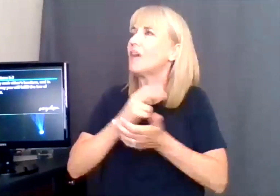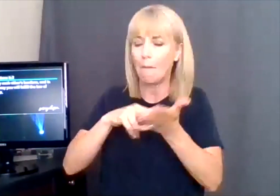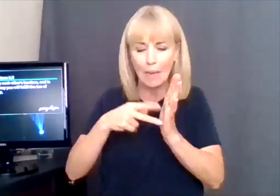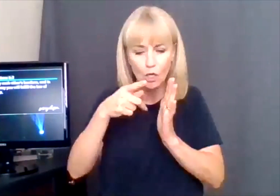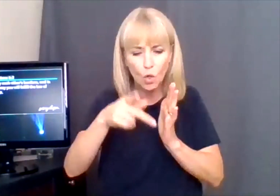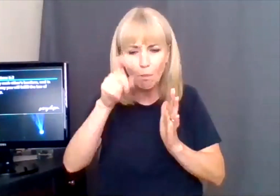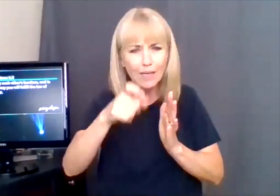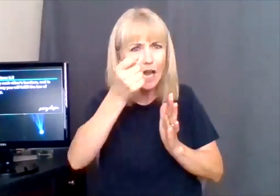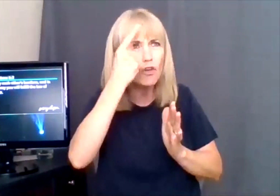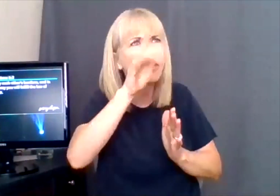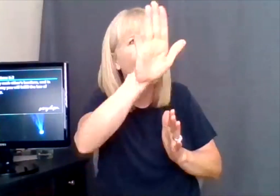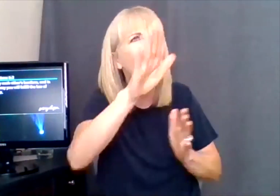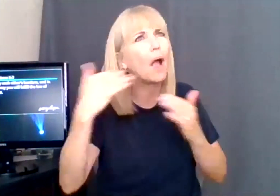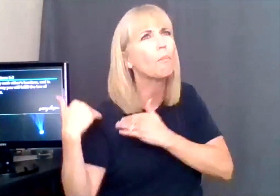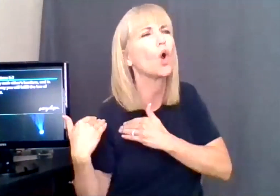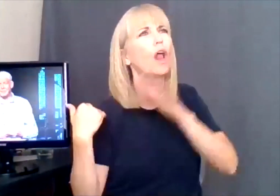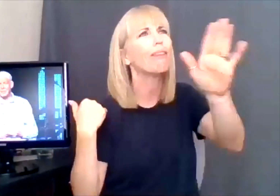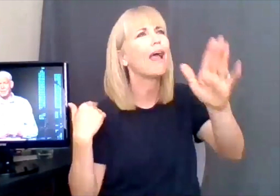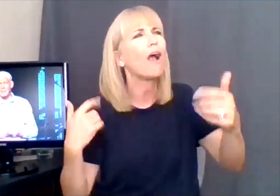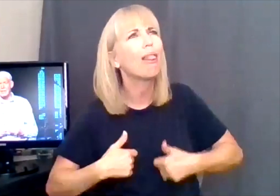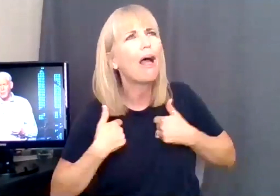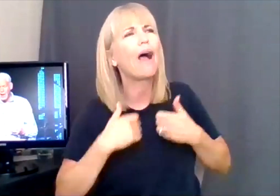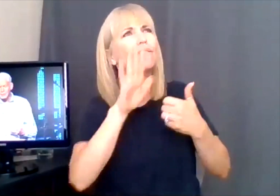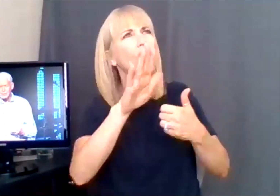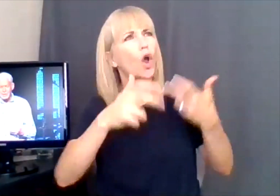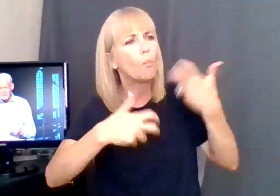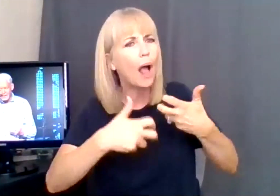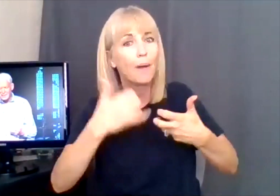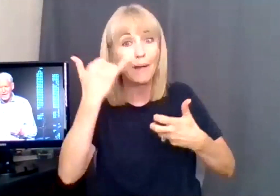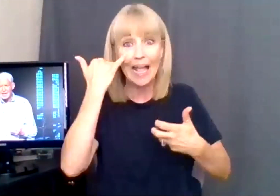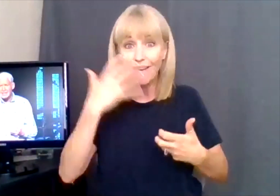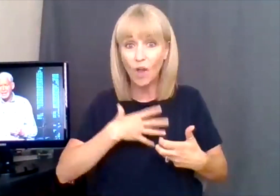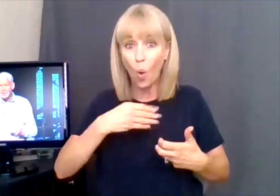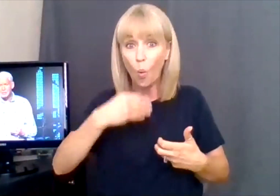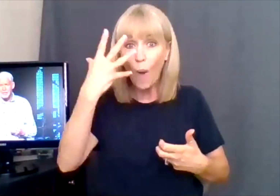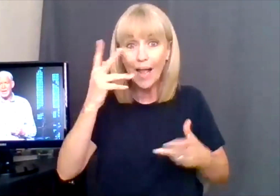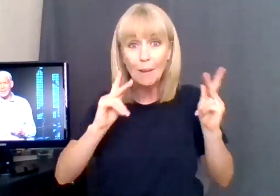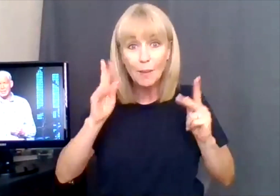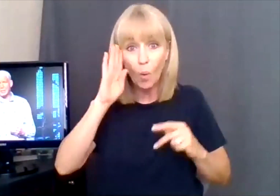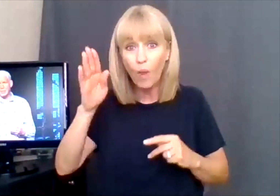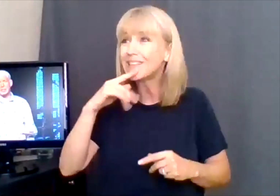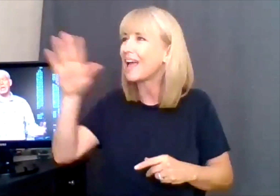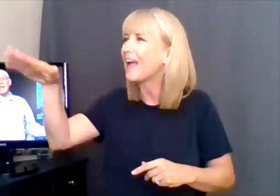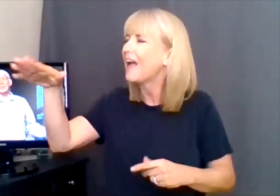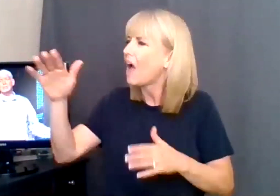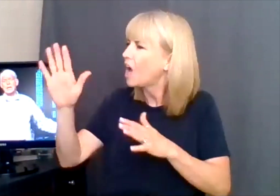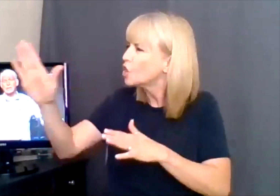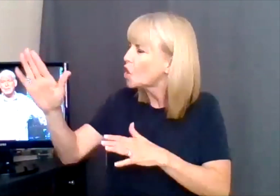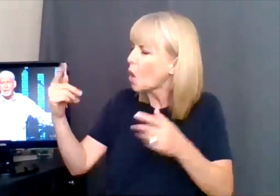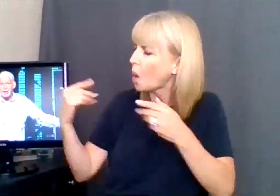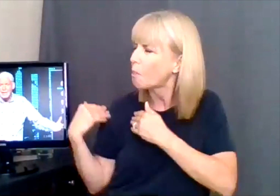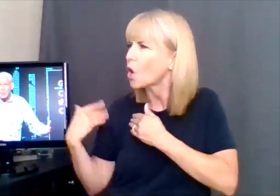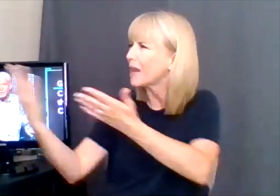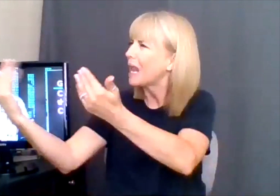are. You have to understand what's hard going on in their life. If whites would reach out and say, I need to understand your burden, and you said,